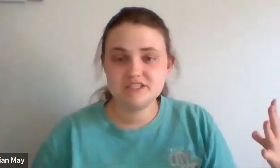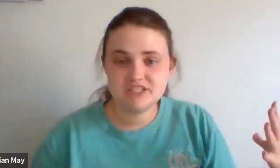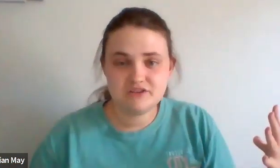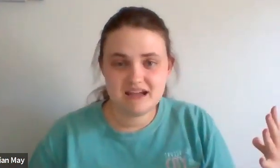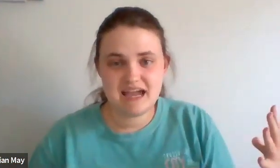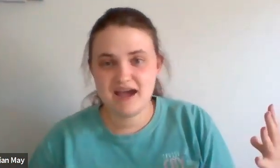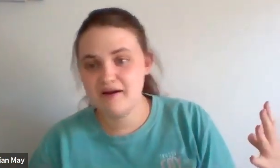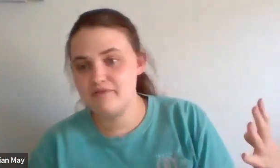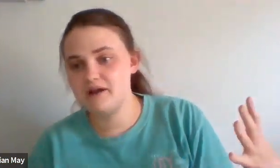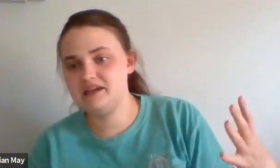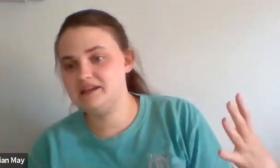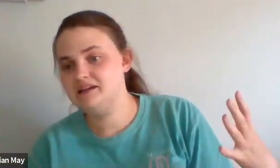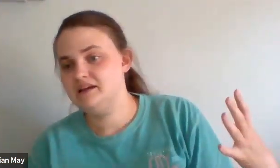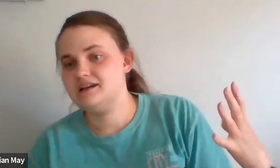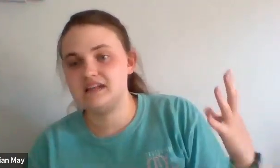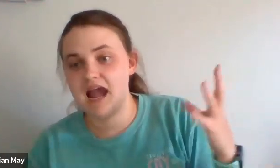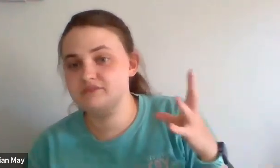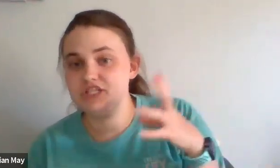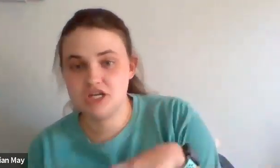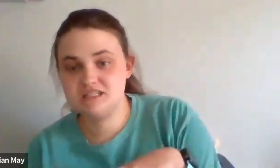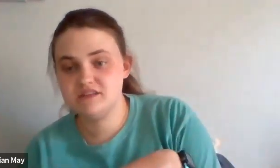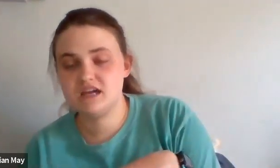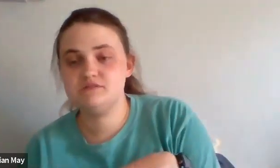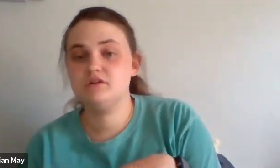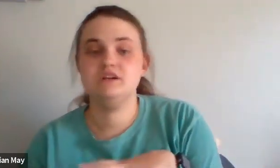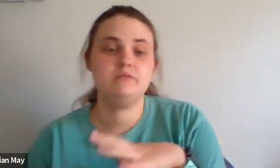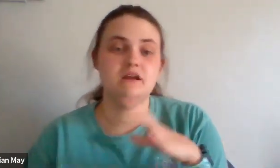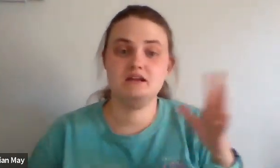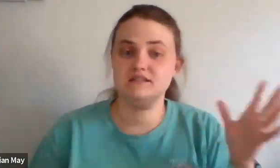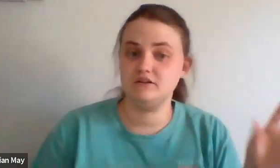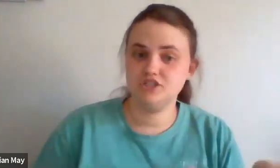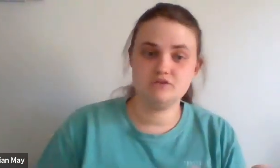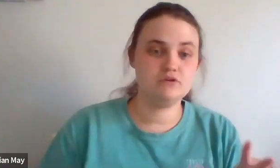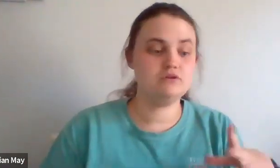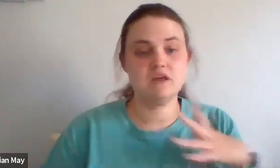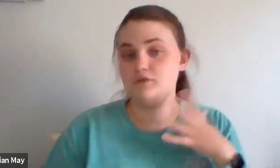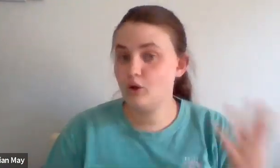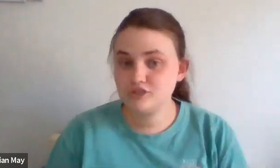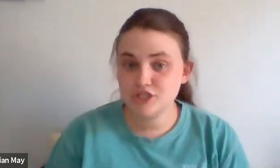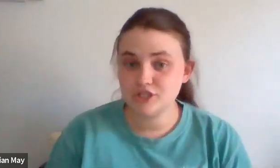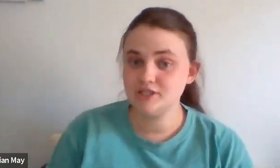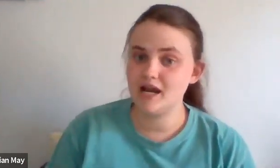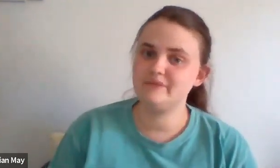questions you guys have? I mean, it doesn't have to be just to the signs we learned. It could be ASL in general, deaf culture. I